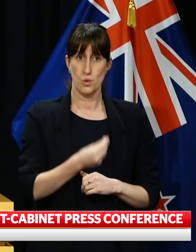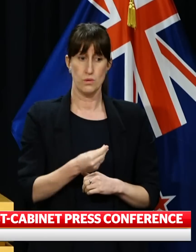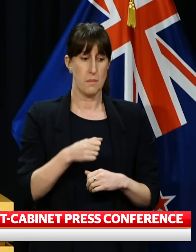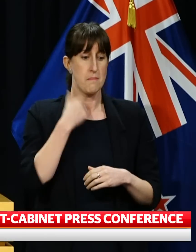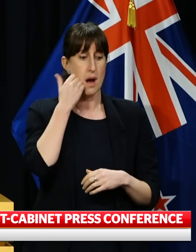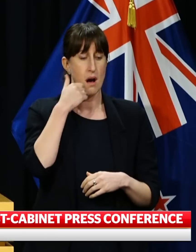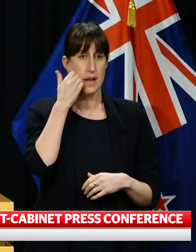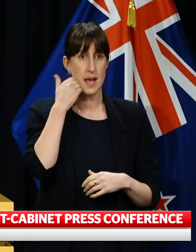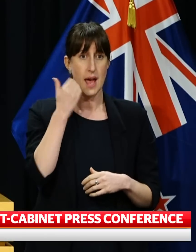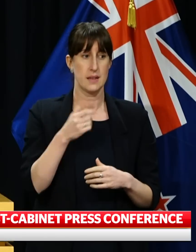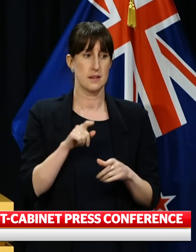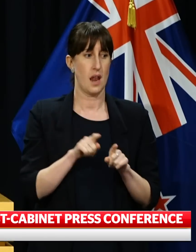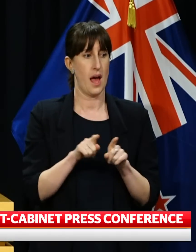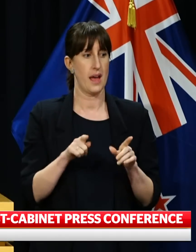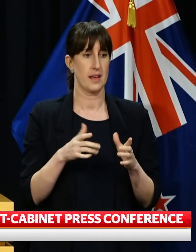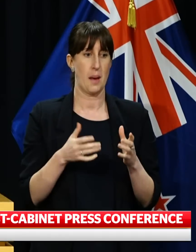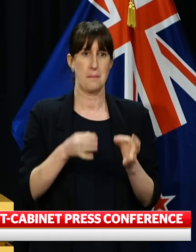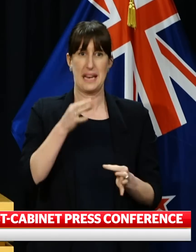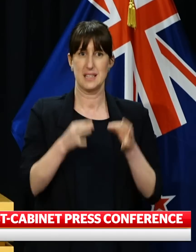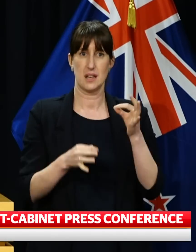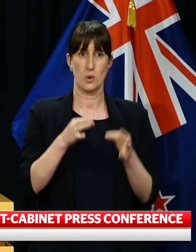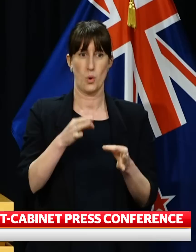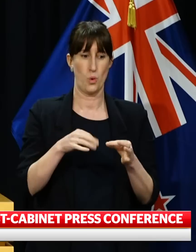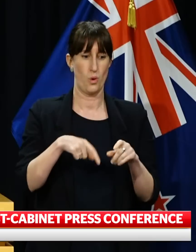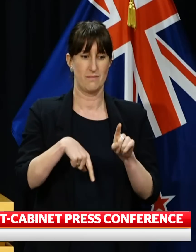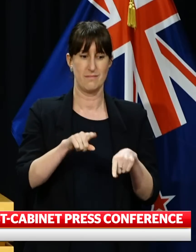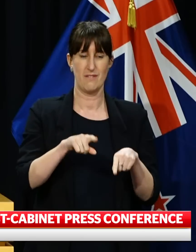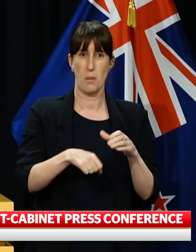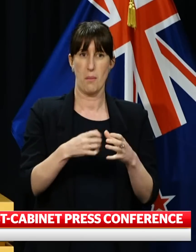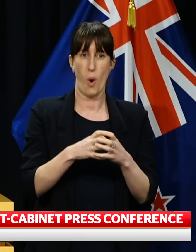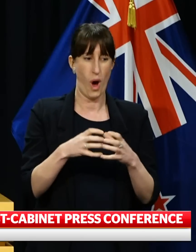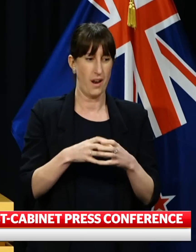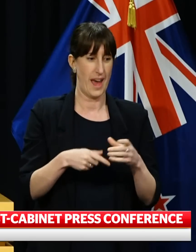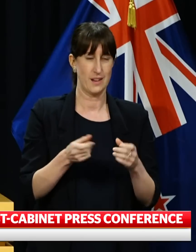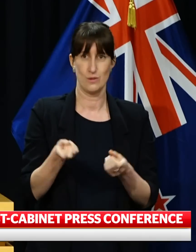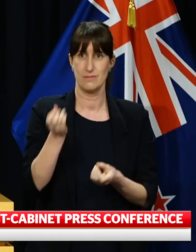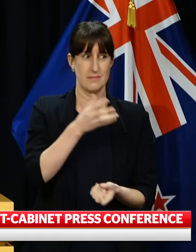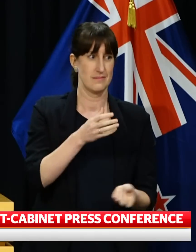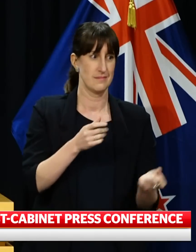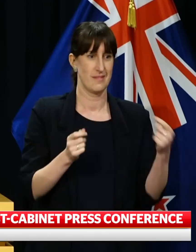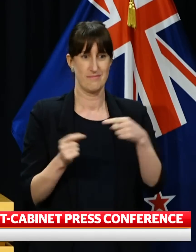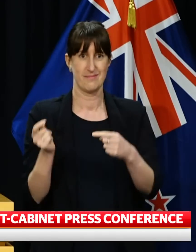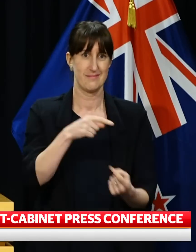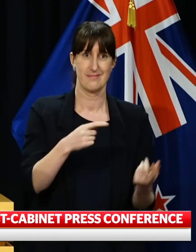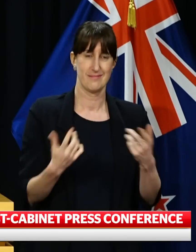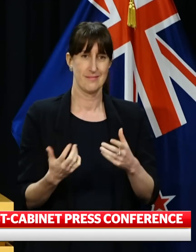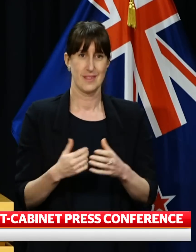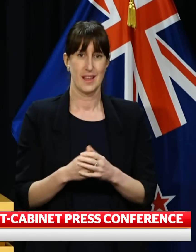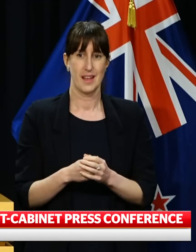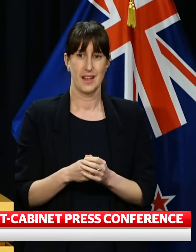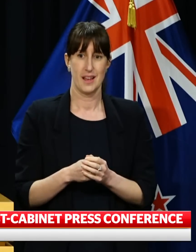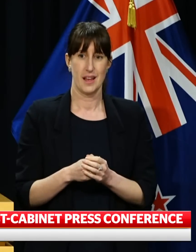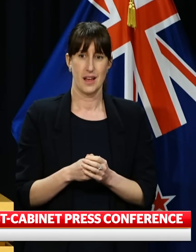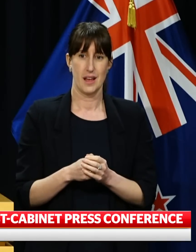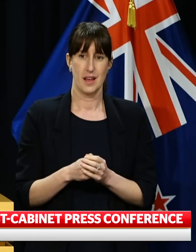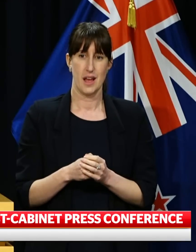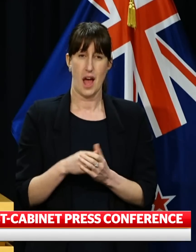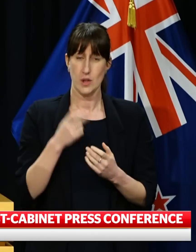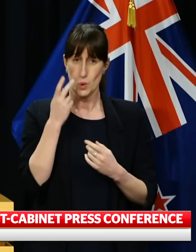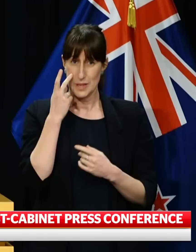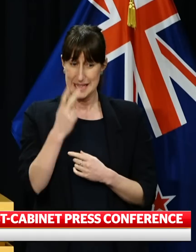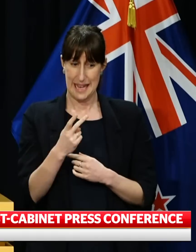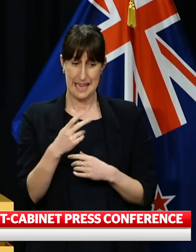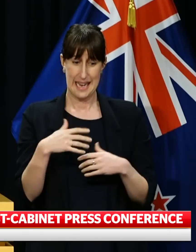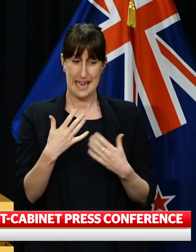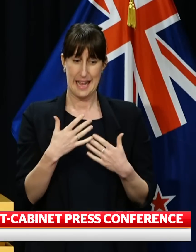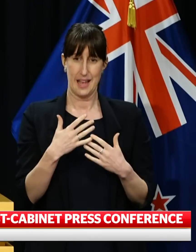about the passion in which Māori are seeing the politicking or the racism around